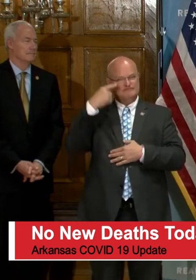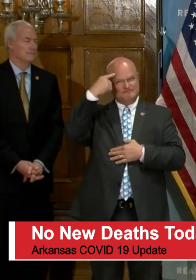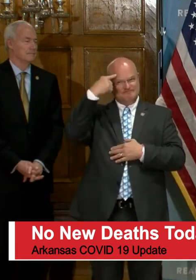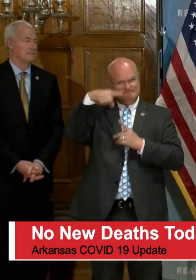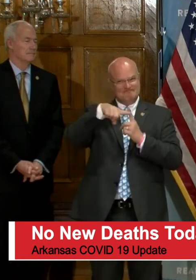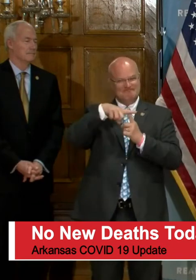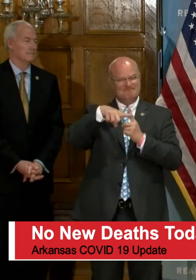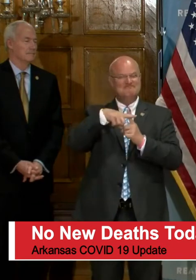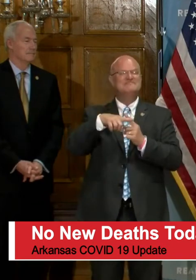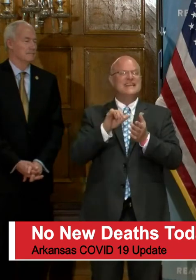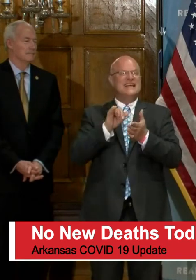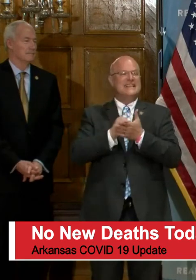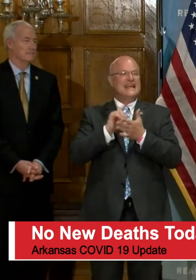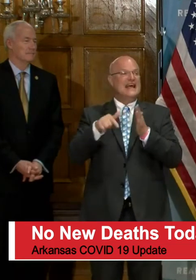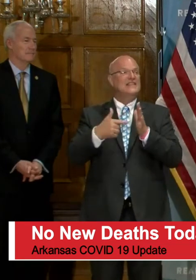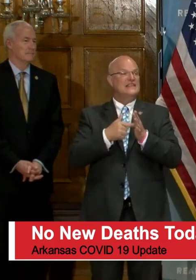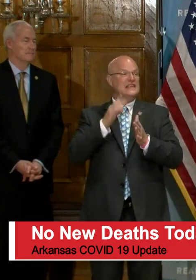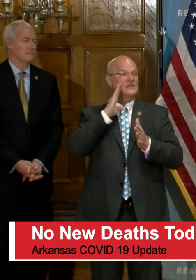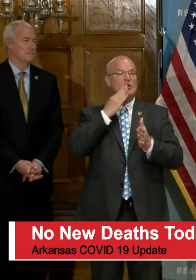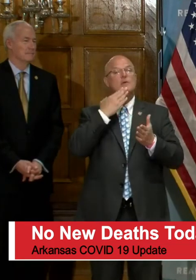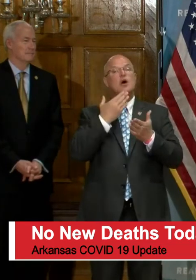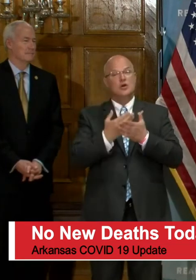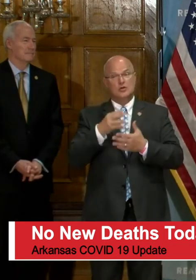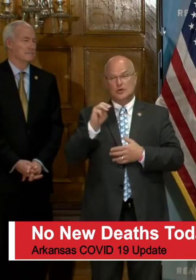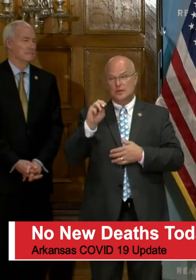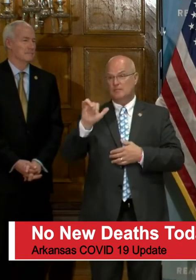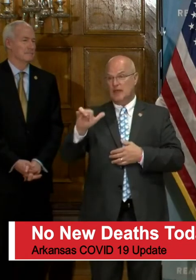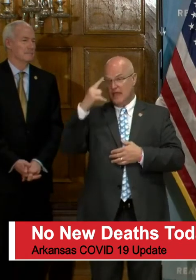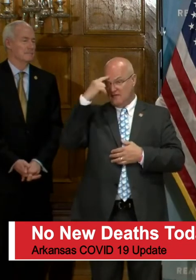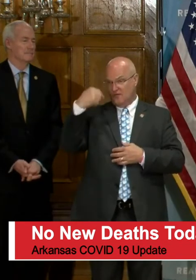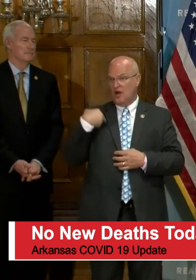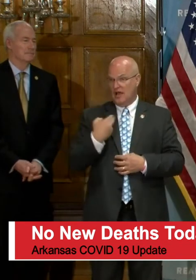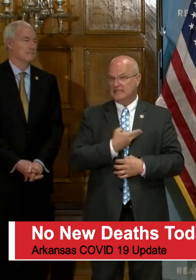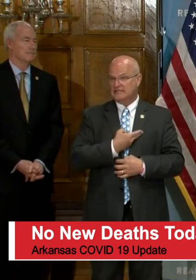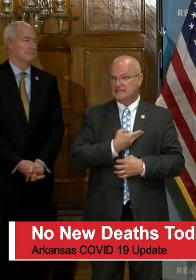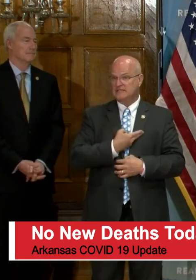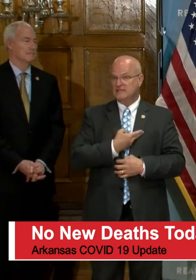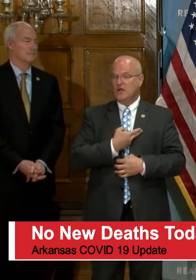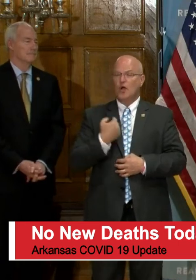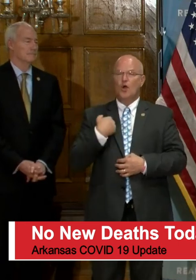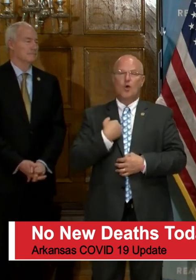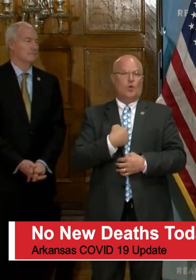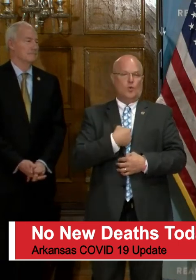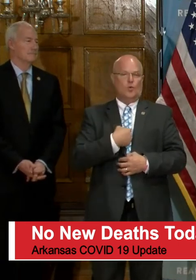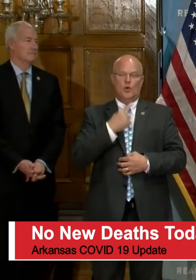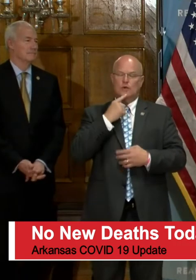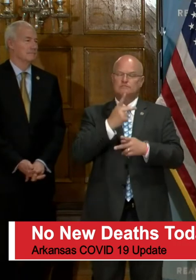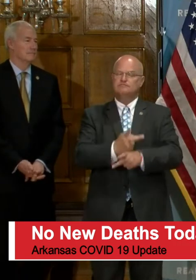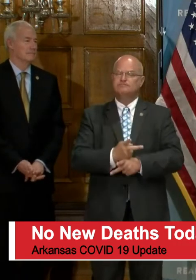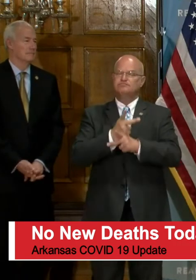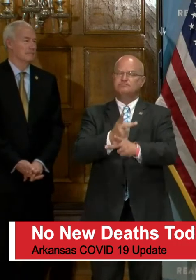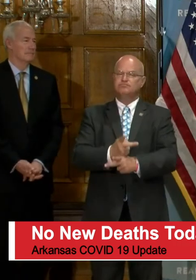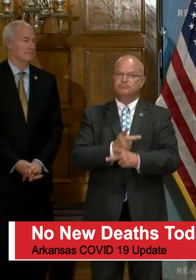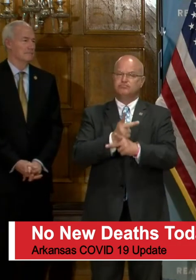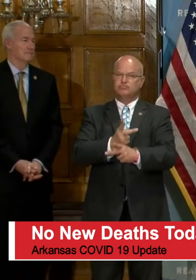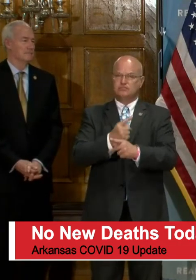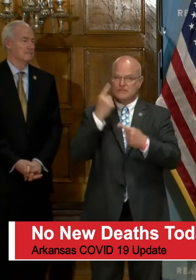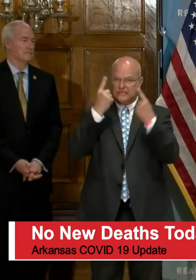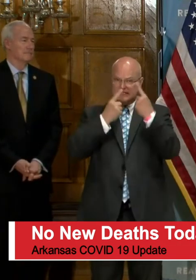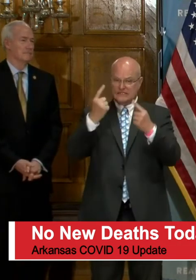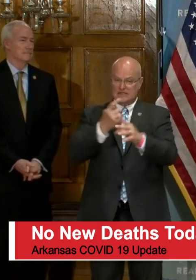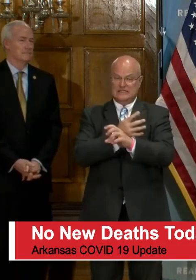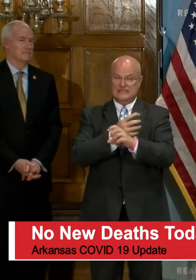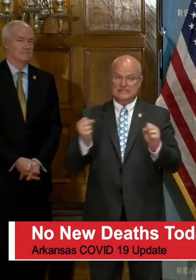optimistic that this will be a very good May for us. We are taking great precautions as we consider